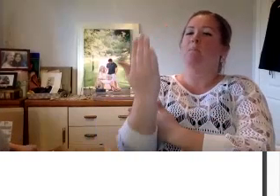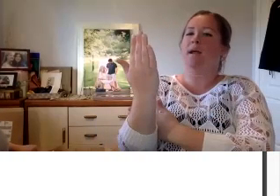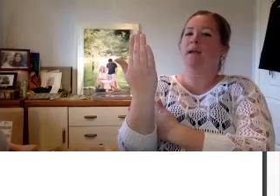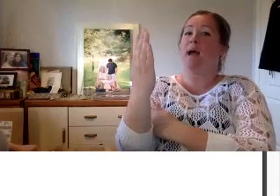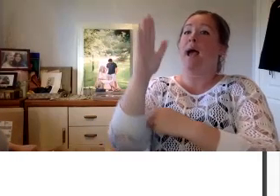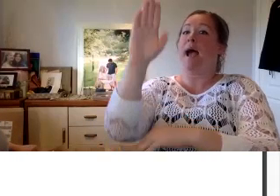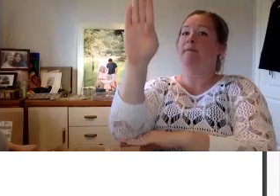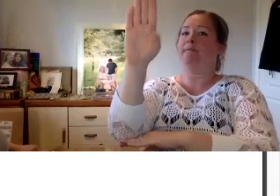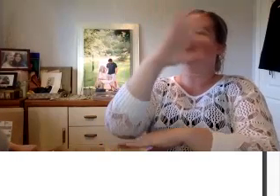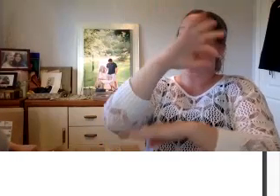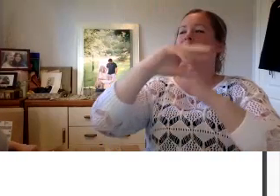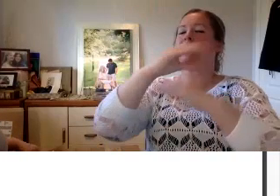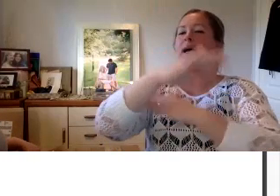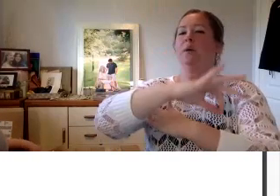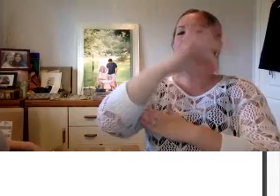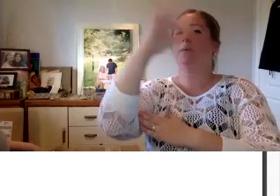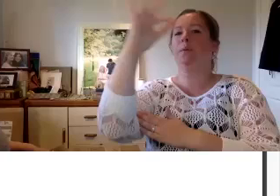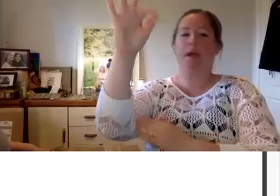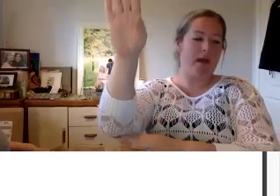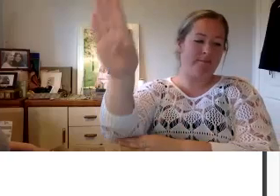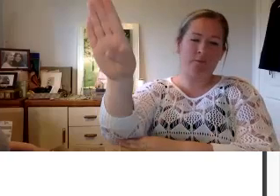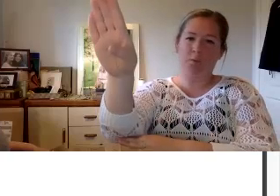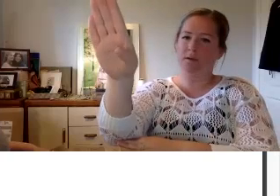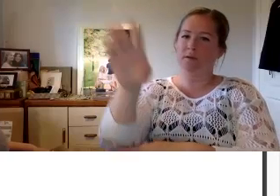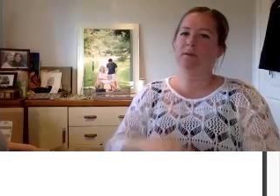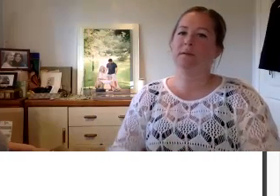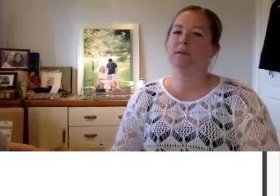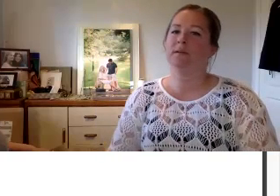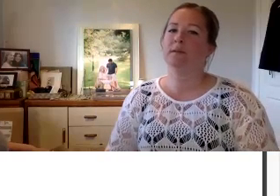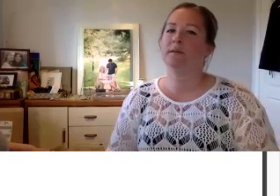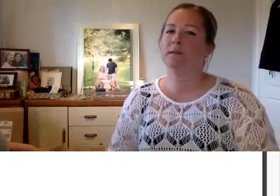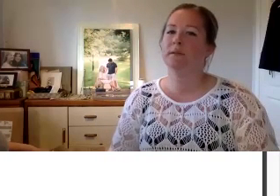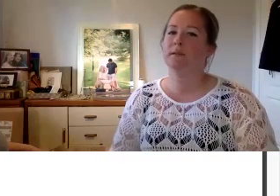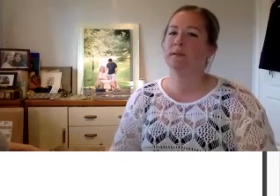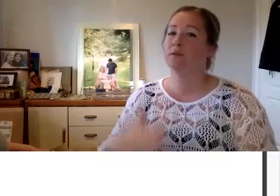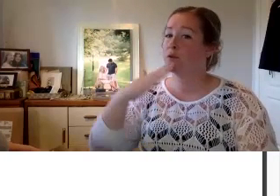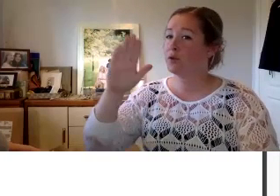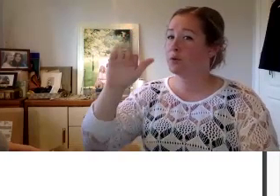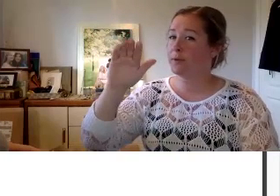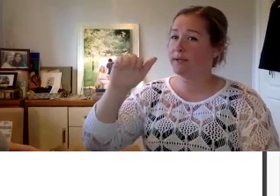sunrise. Morning, afternoon, sunset, like the sun's going down.